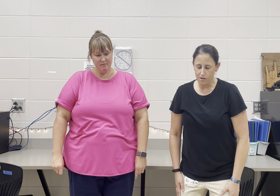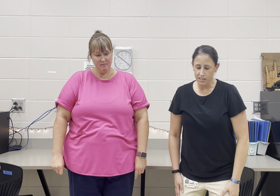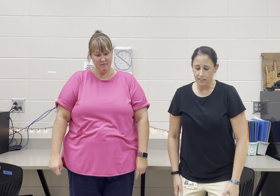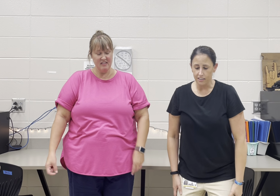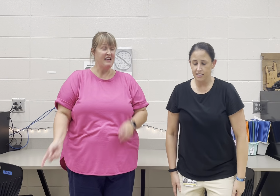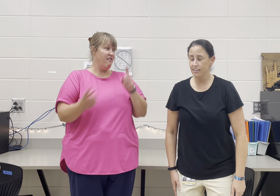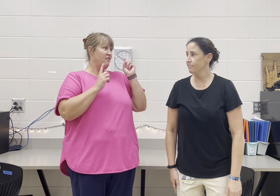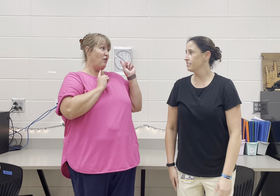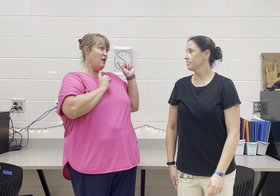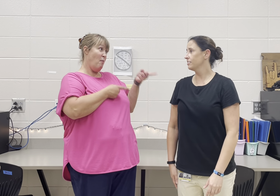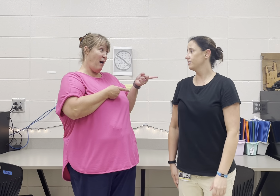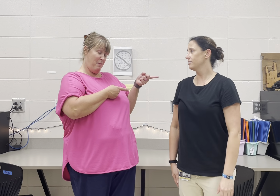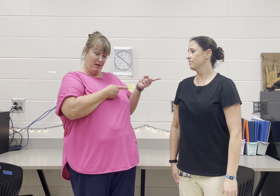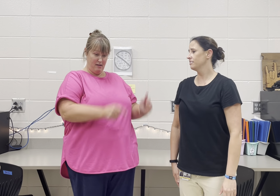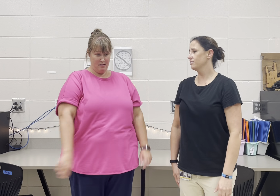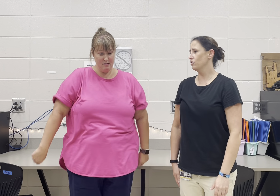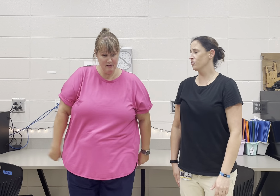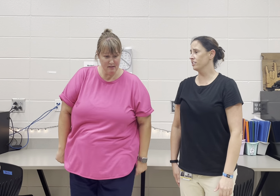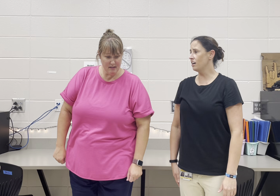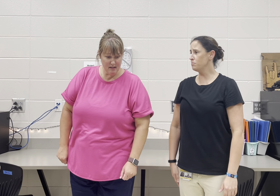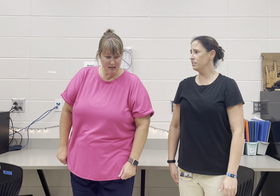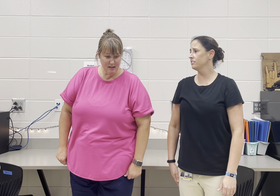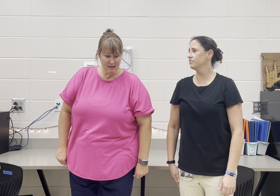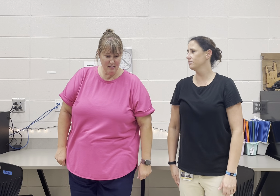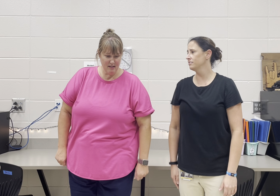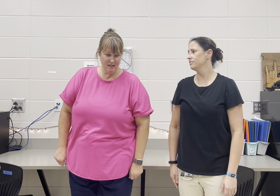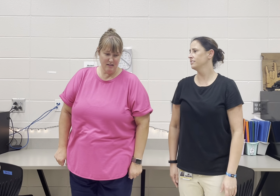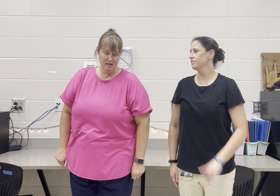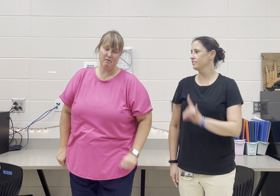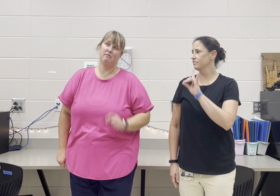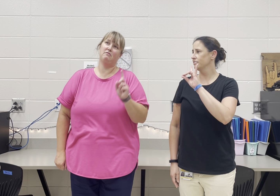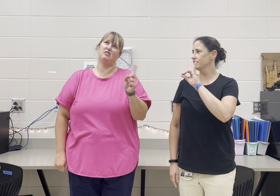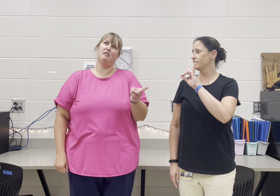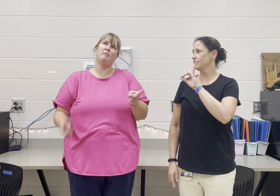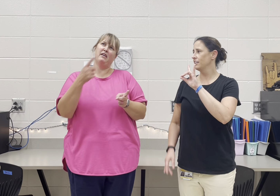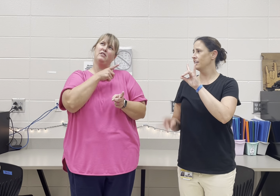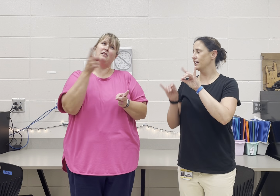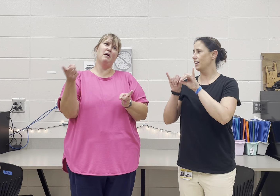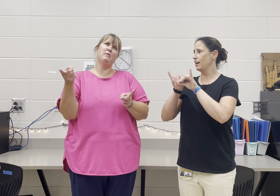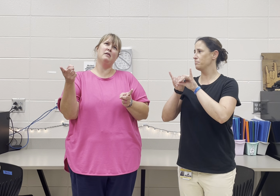Drama. Save it for your mama. Or the llama. Does the llama give it to the mama?